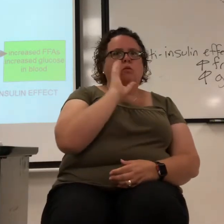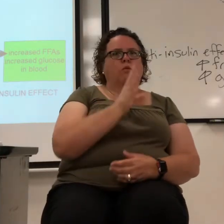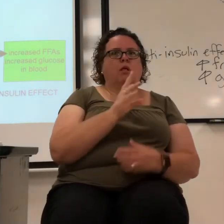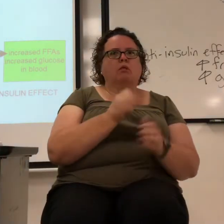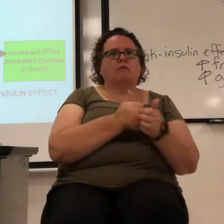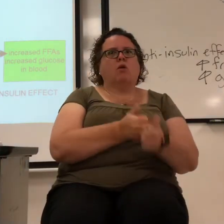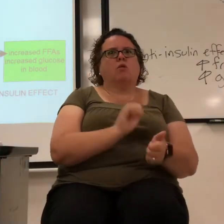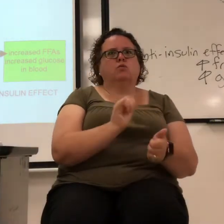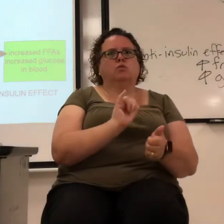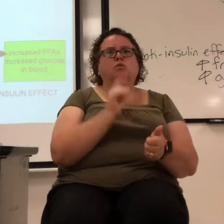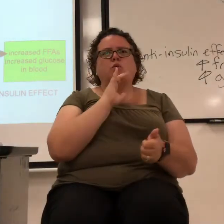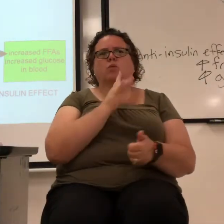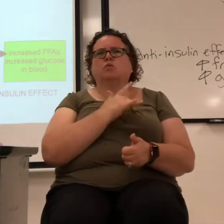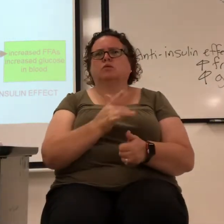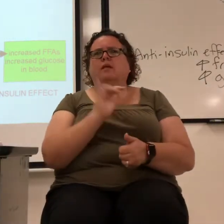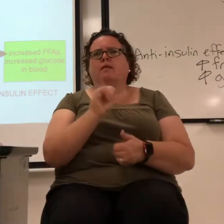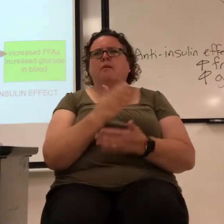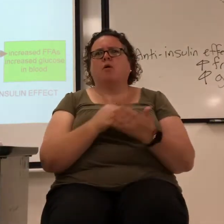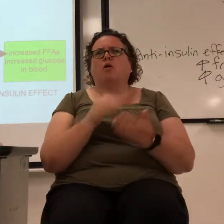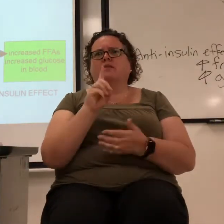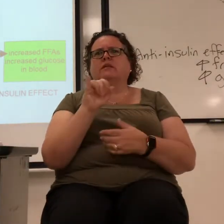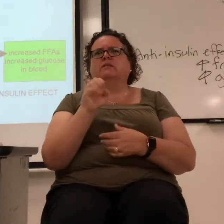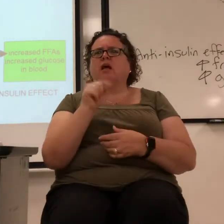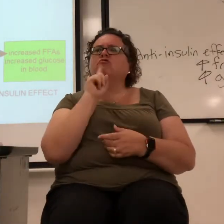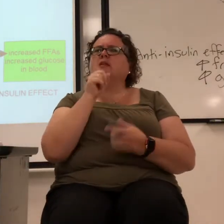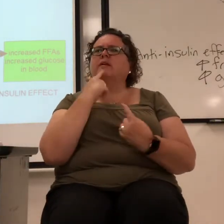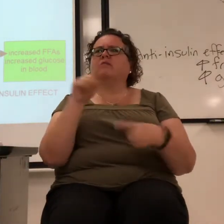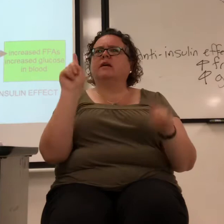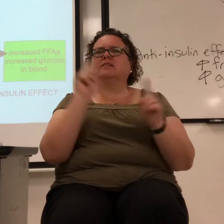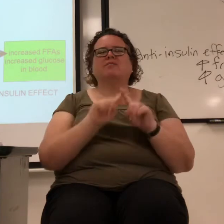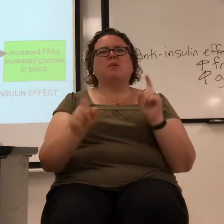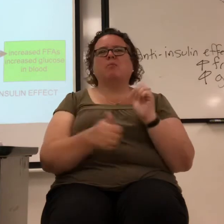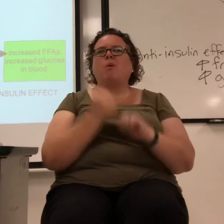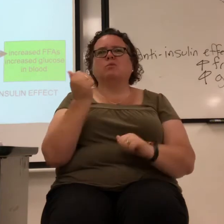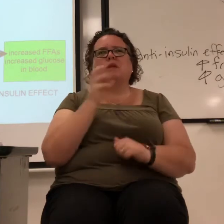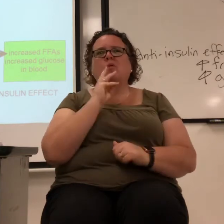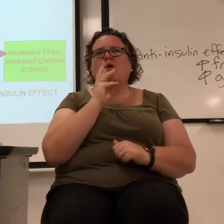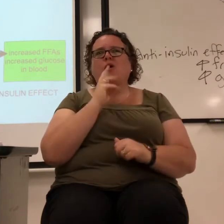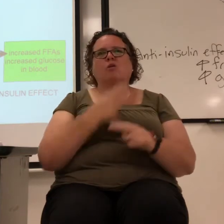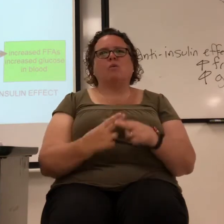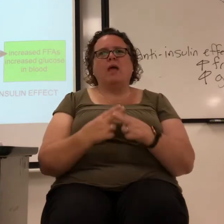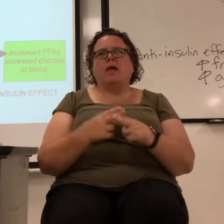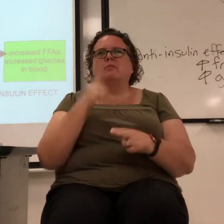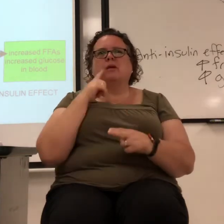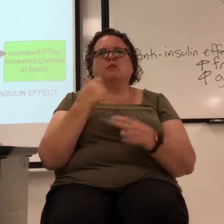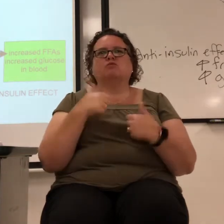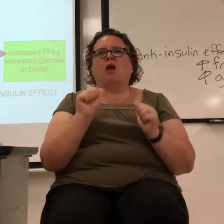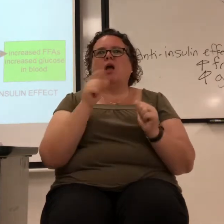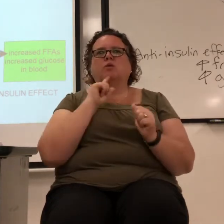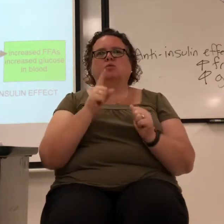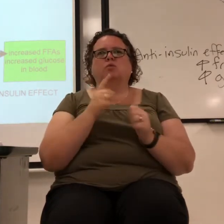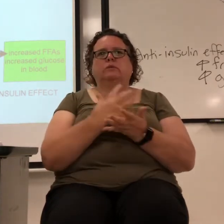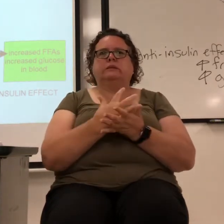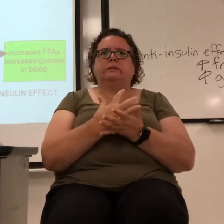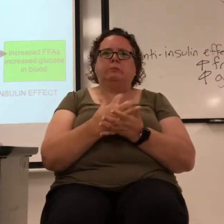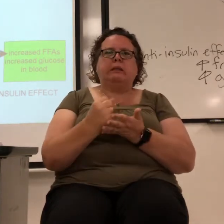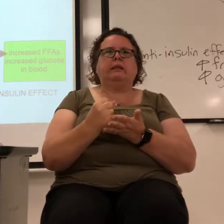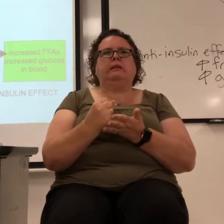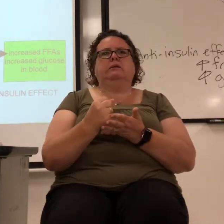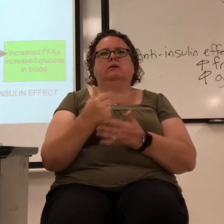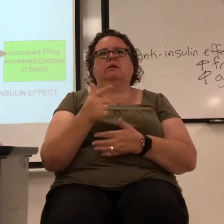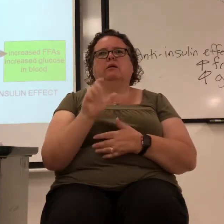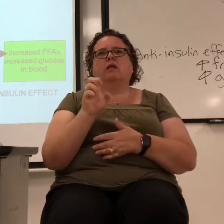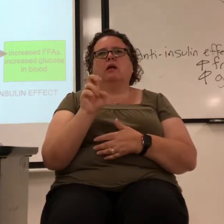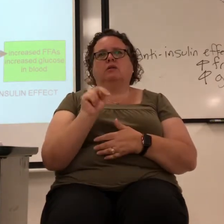usually that phase of the diet is very effective, but it's just mostly water weight because you're trying to deplete your